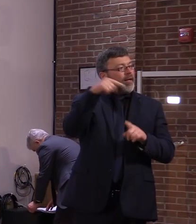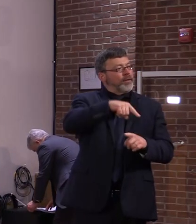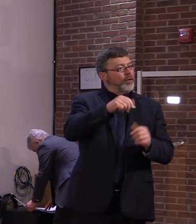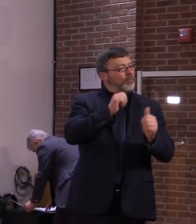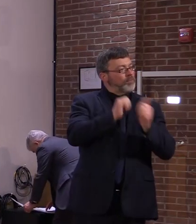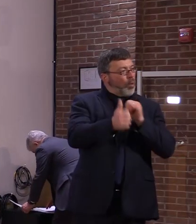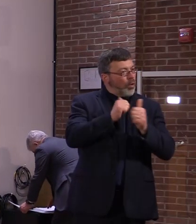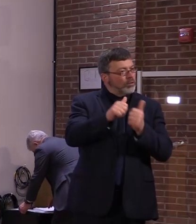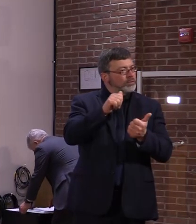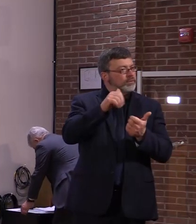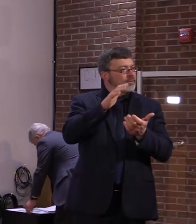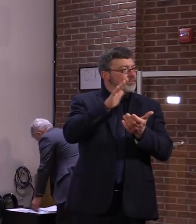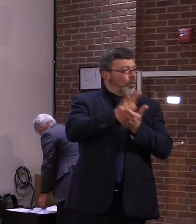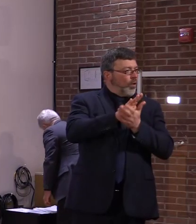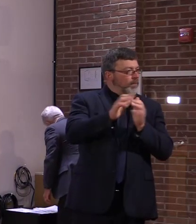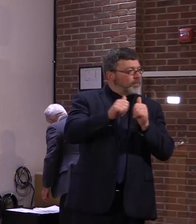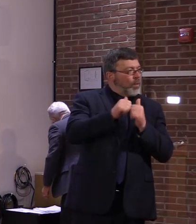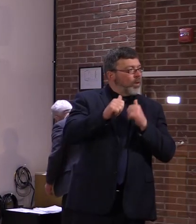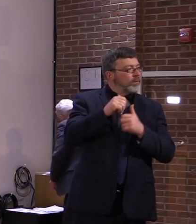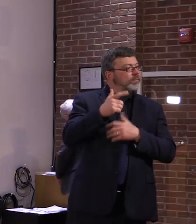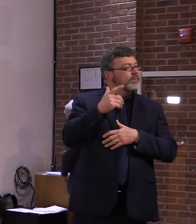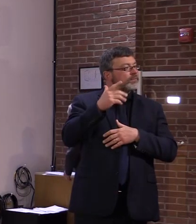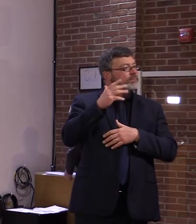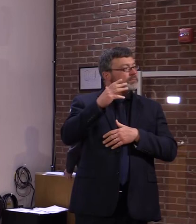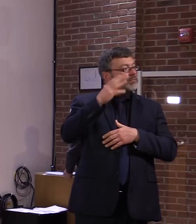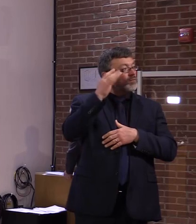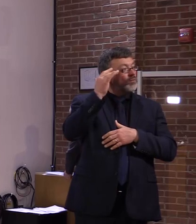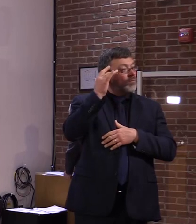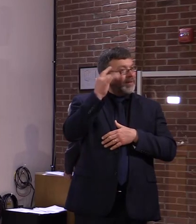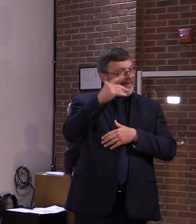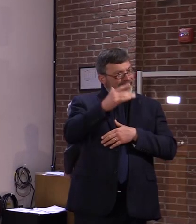team with older kids that have been vaccinated